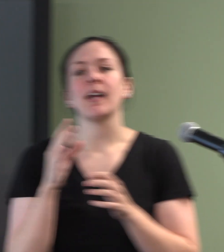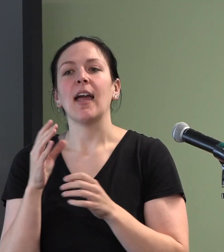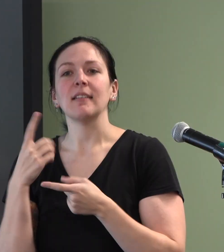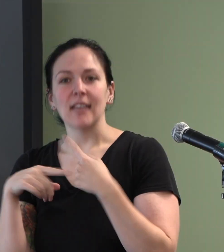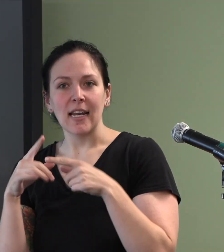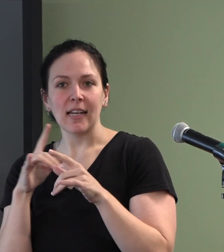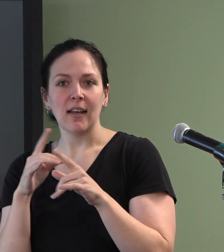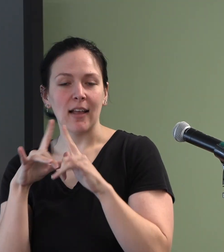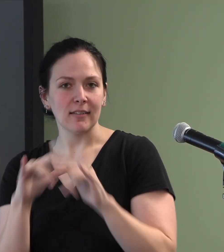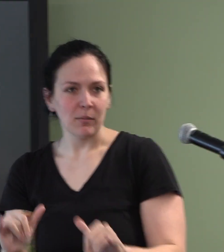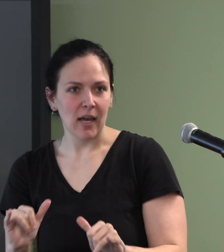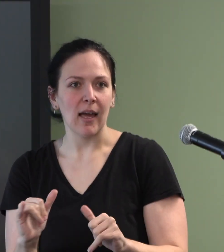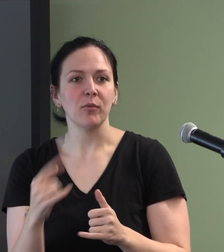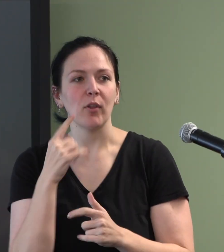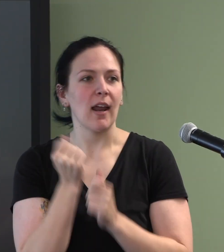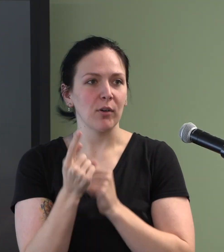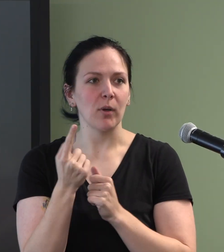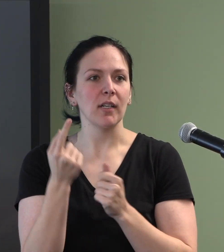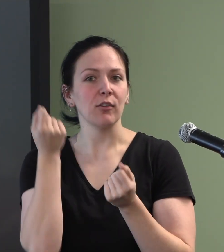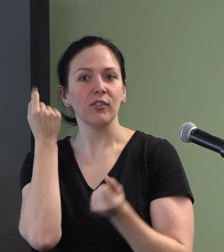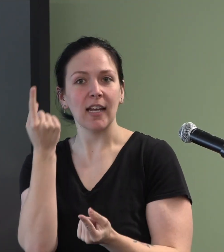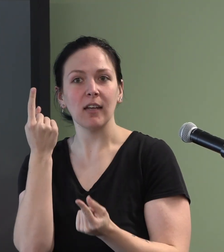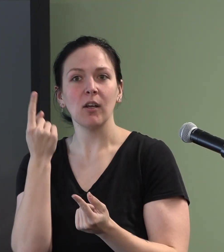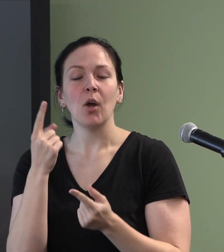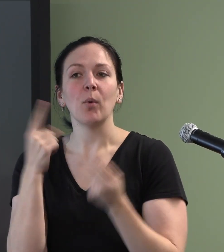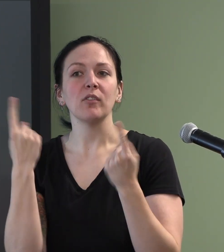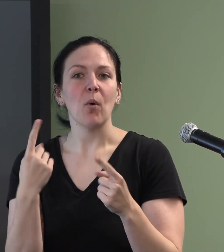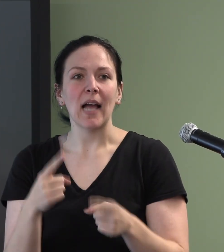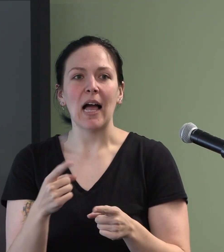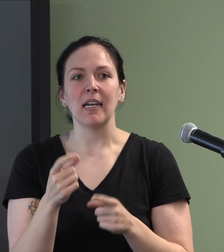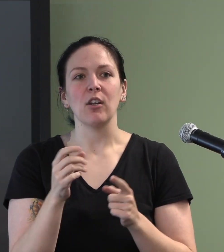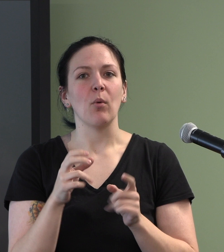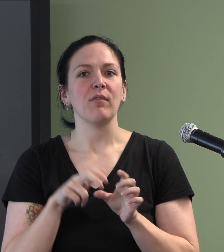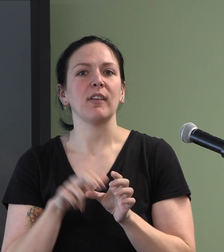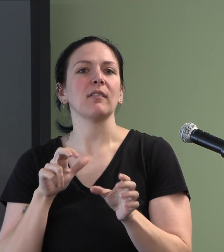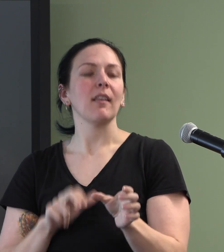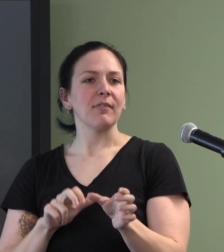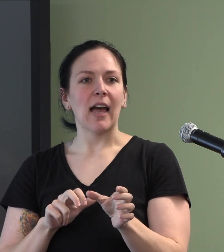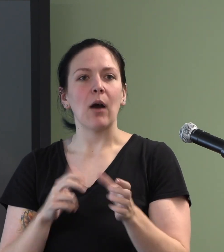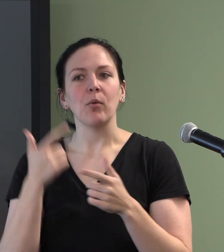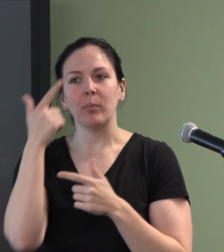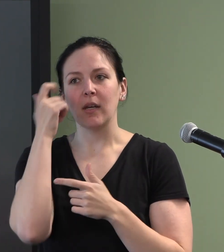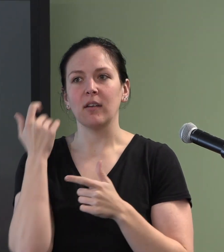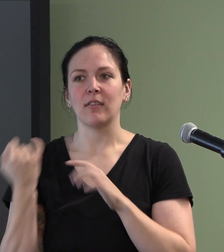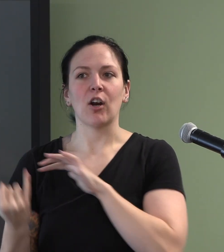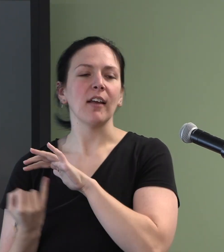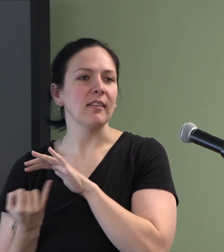and signing at the same time so that everyone can understand what is going on and no one feels left out because they're isolated